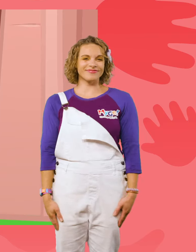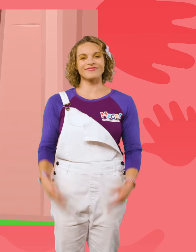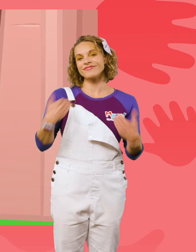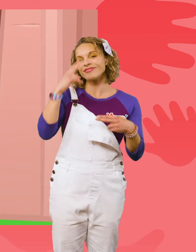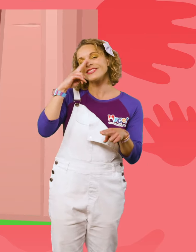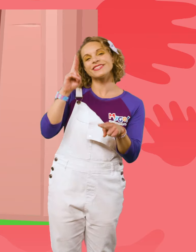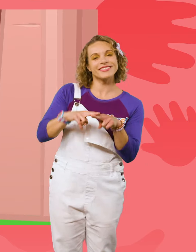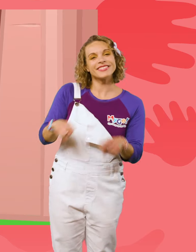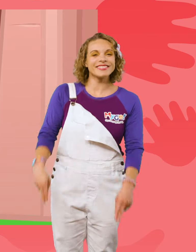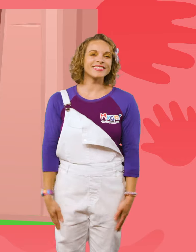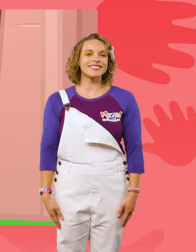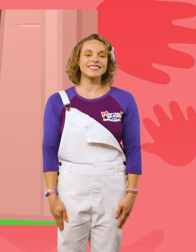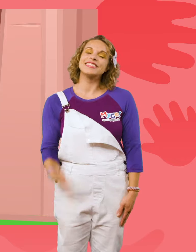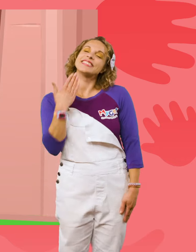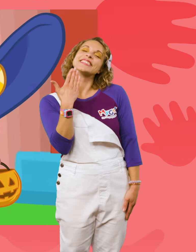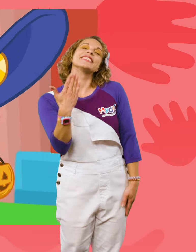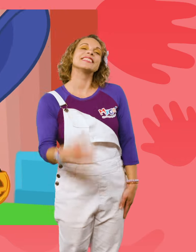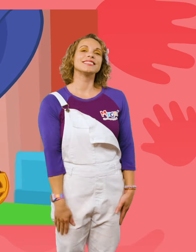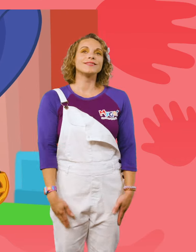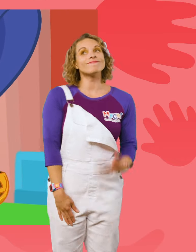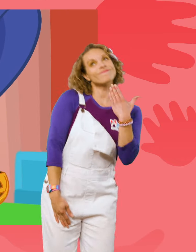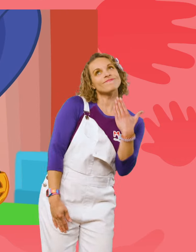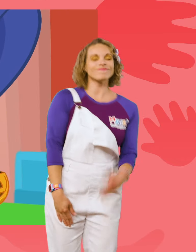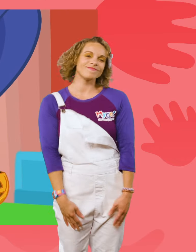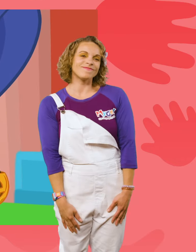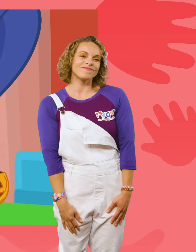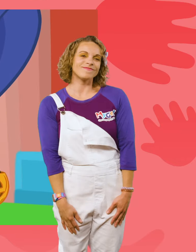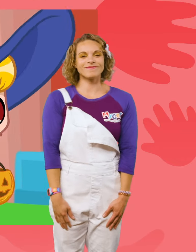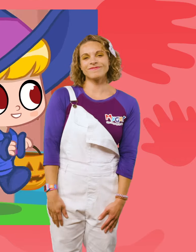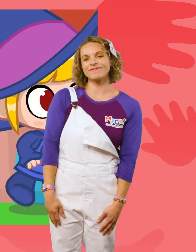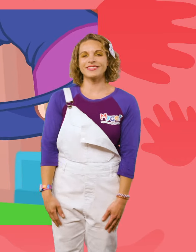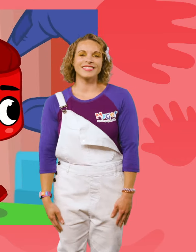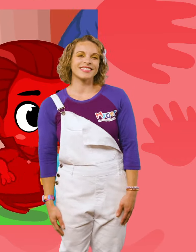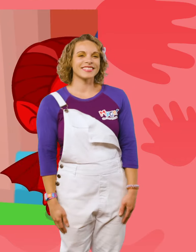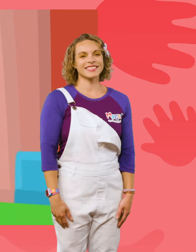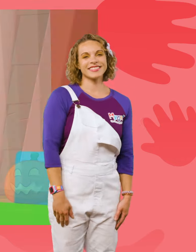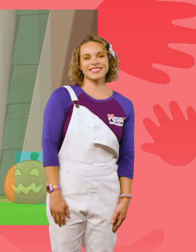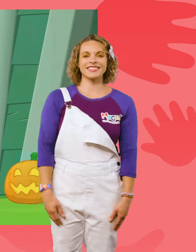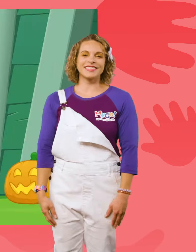Here you go. Have fun. Thank you. Thank you.